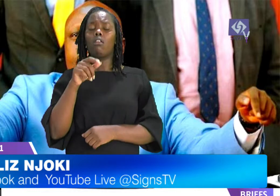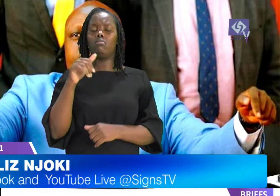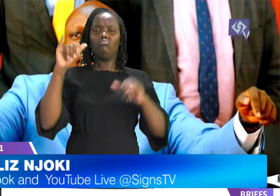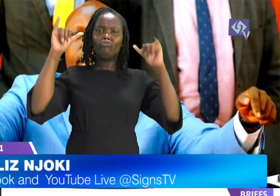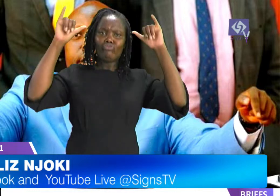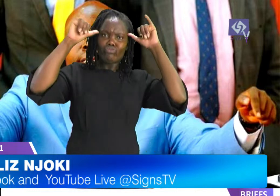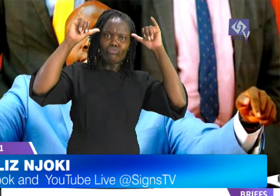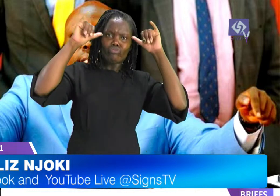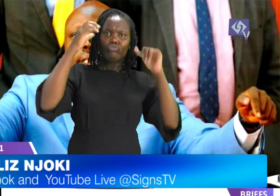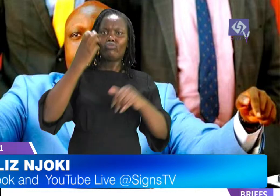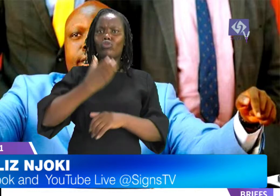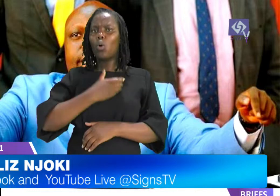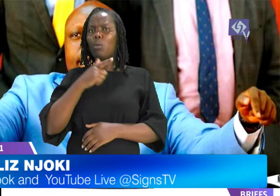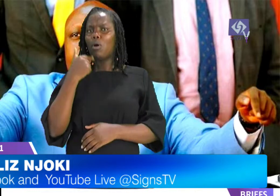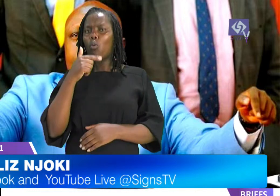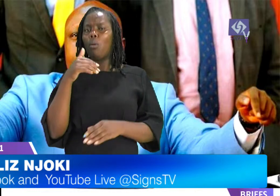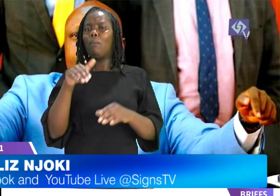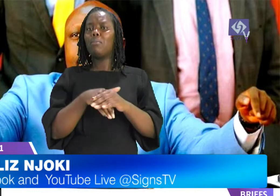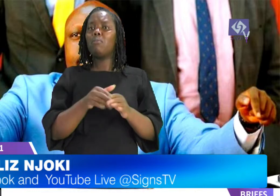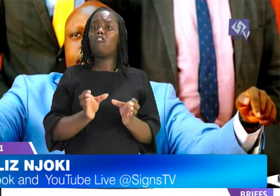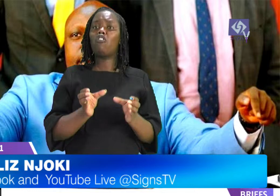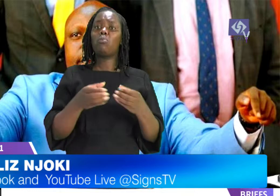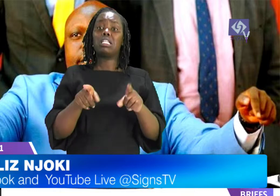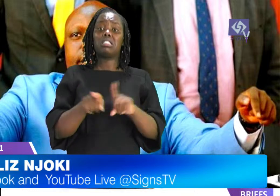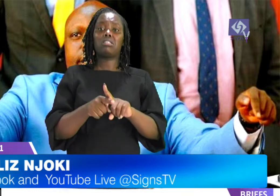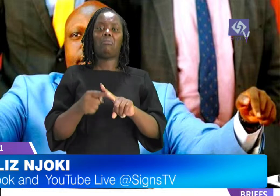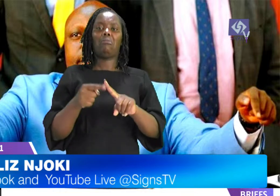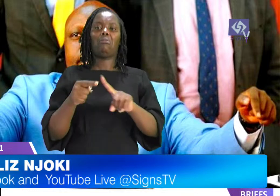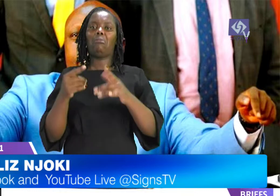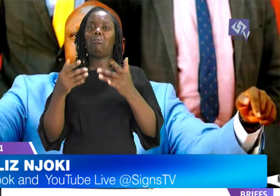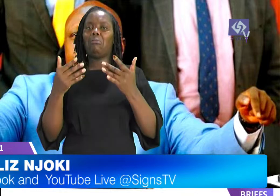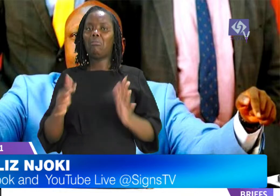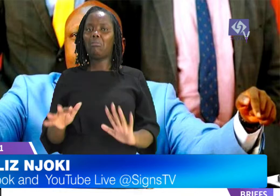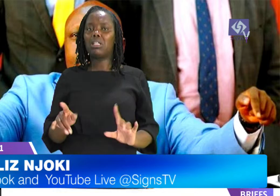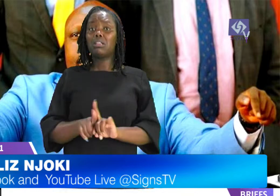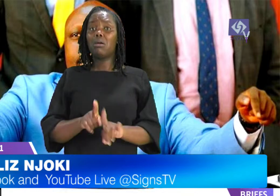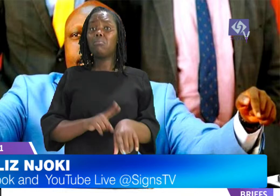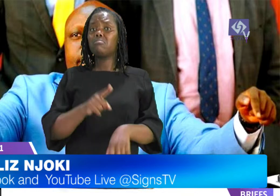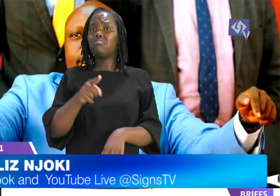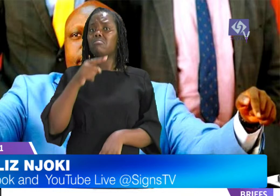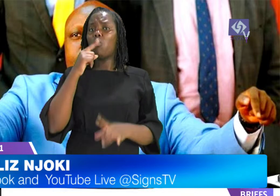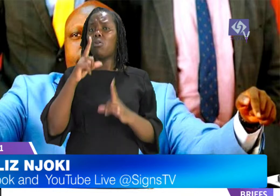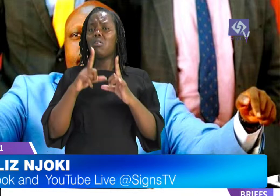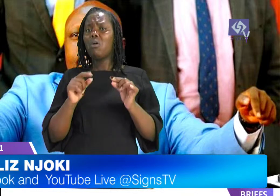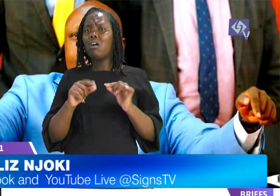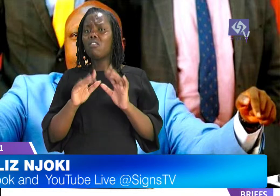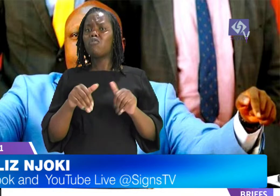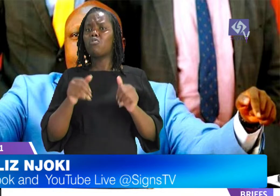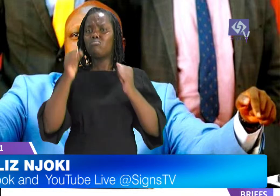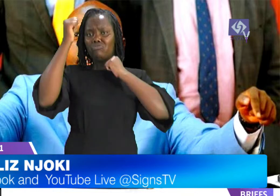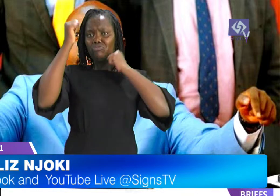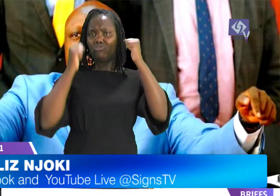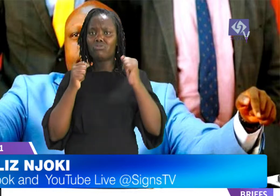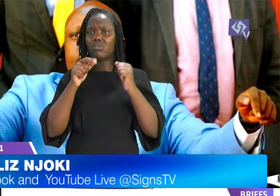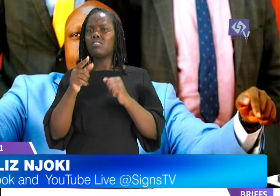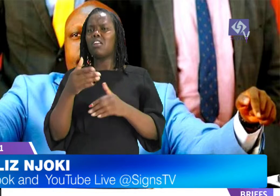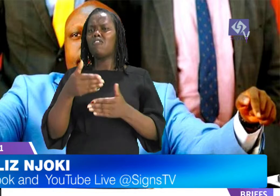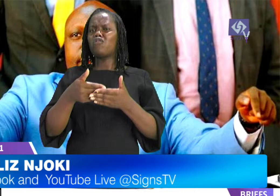that Kenya Defence Forces, that is KDF soldiers, have taken away 100 cows belonging to members of his